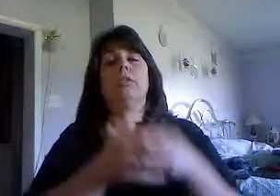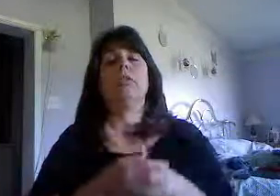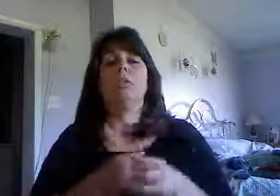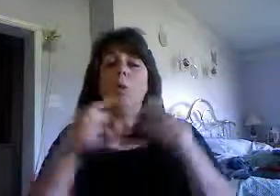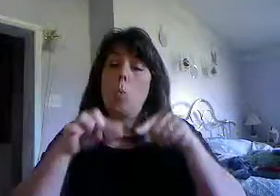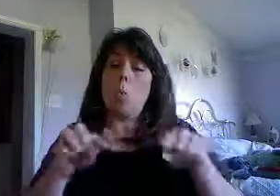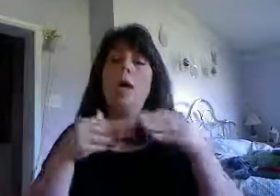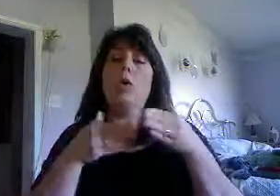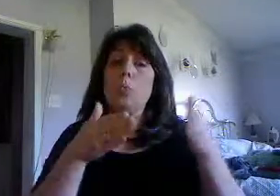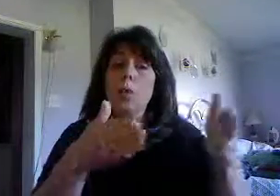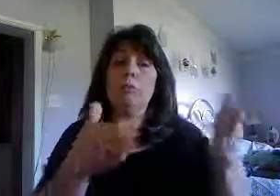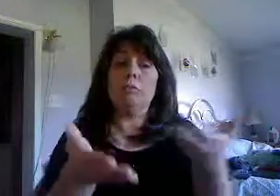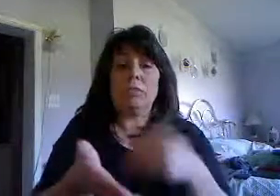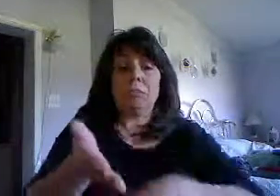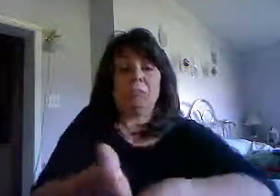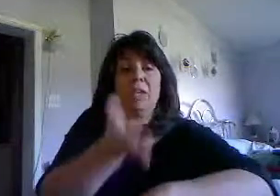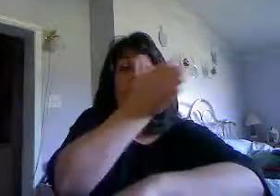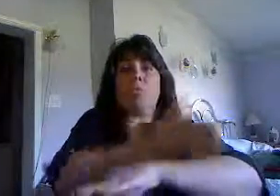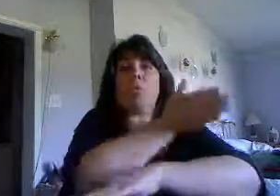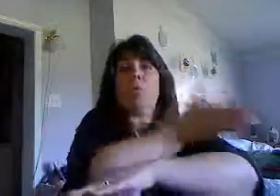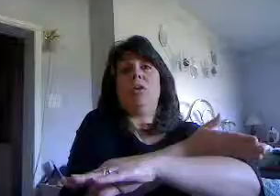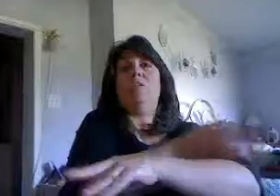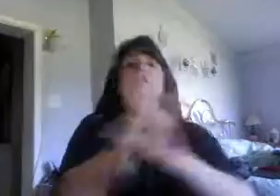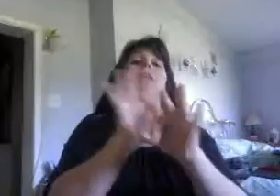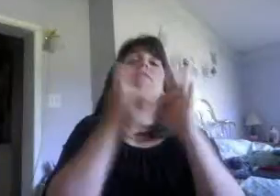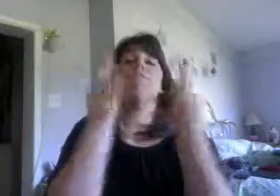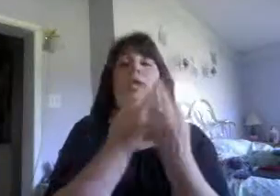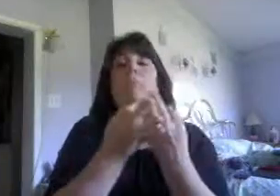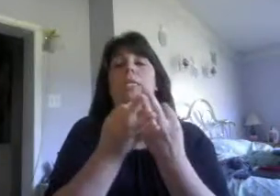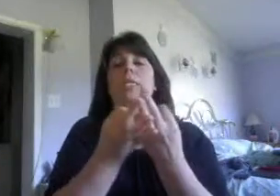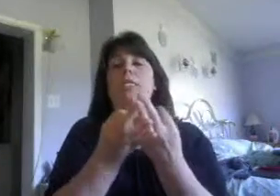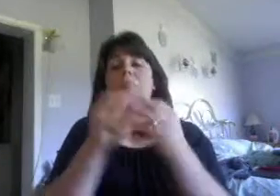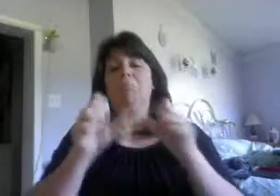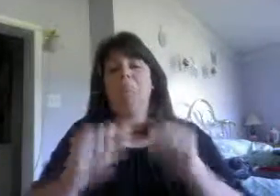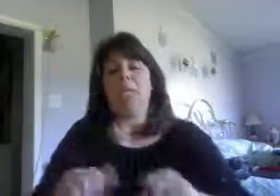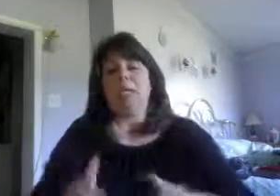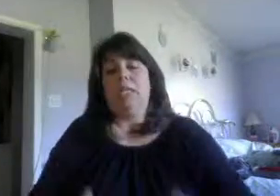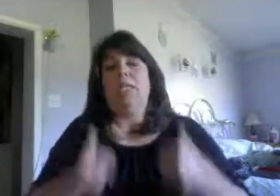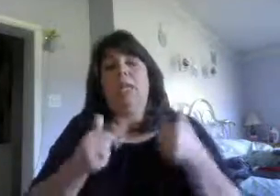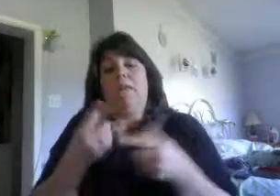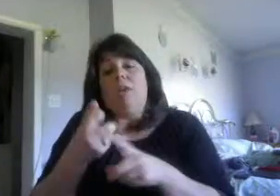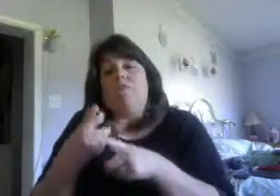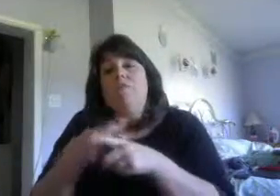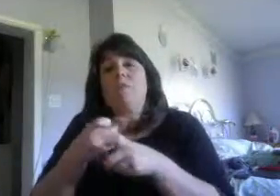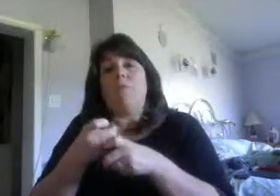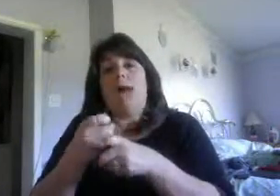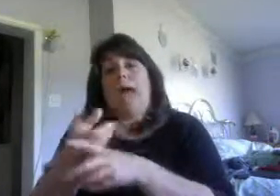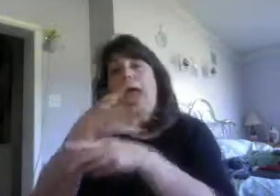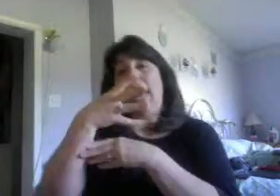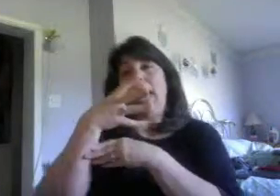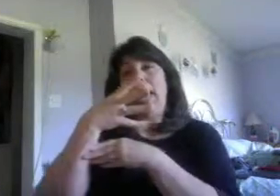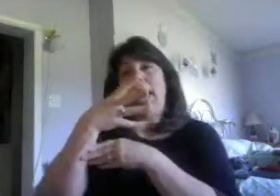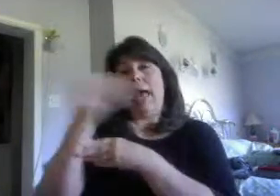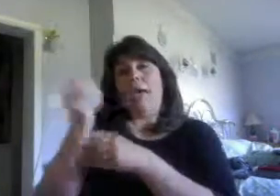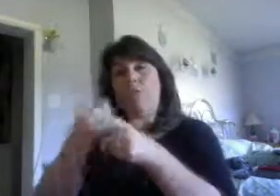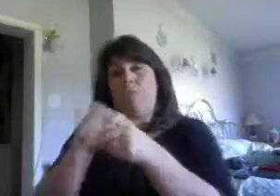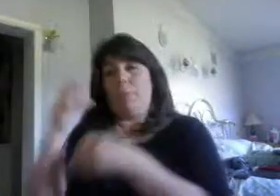live further from their places of work and commute. So road building also made it possible for